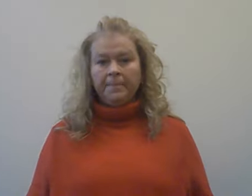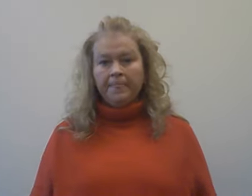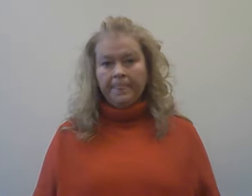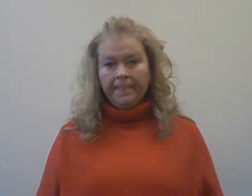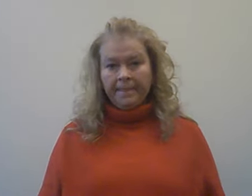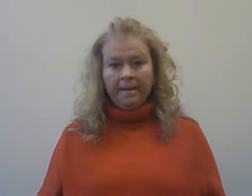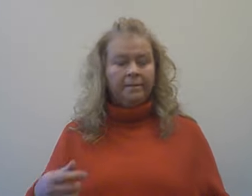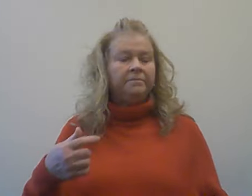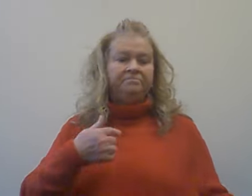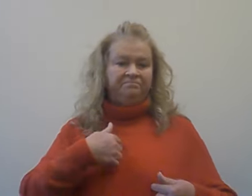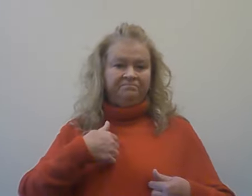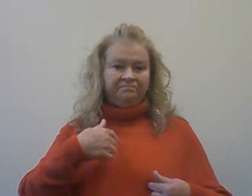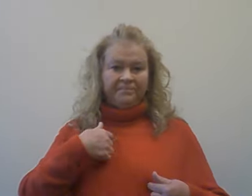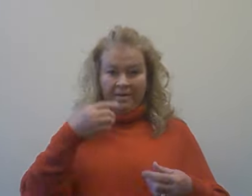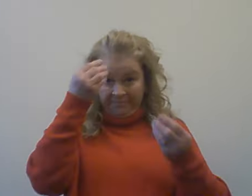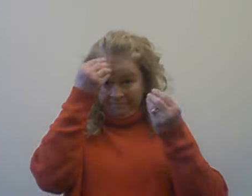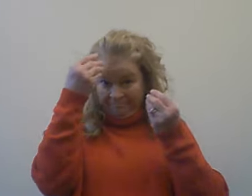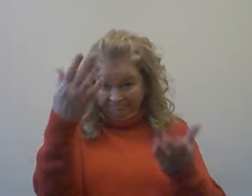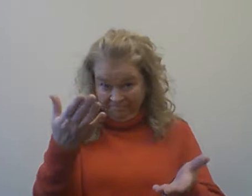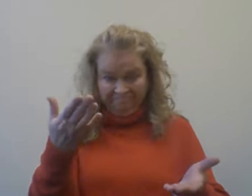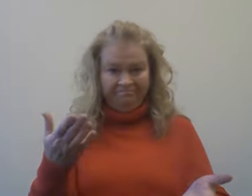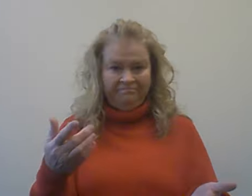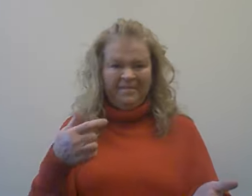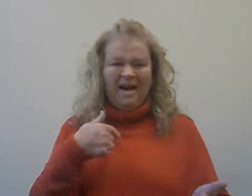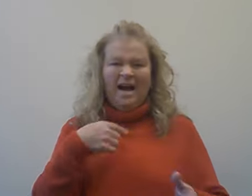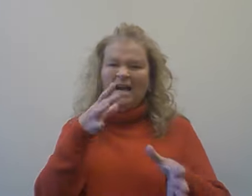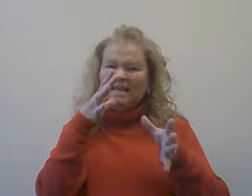Alright, I'm not going to bury the lead. I hate finishing.